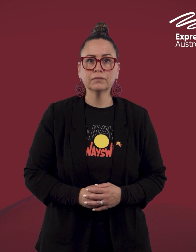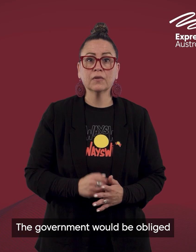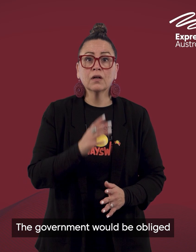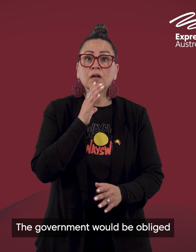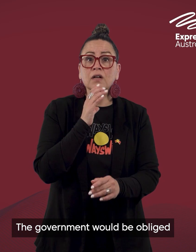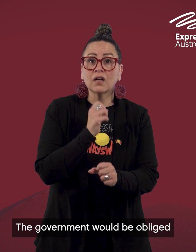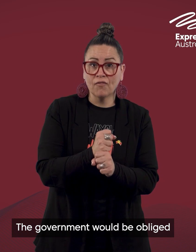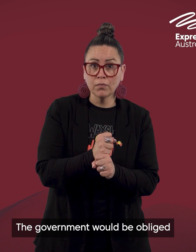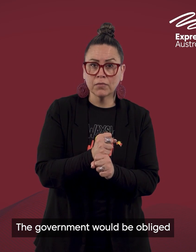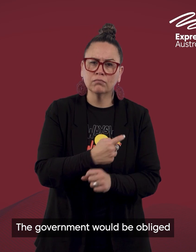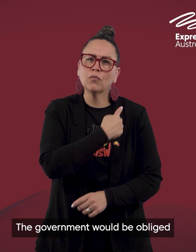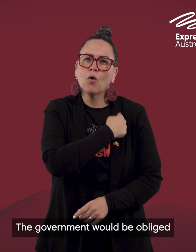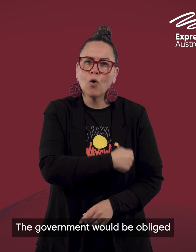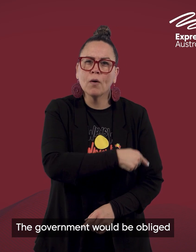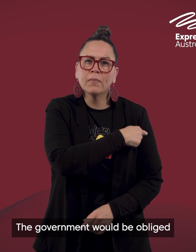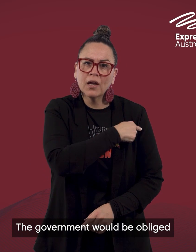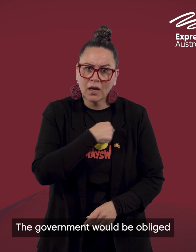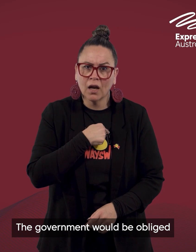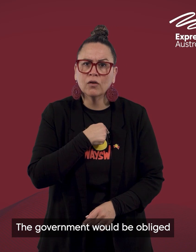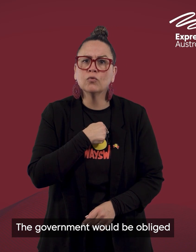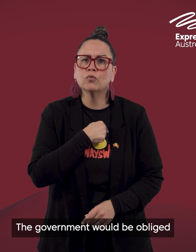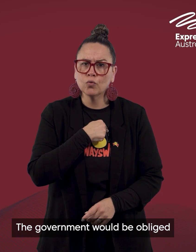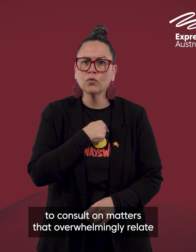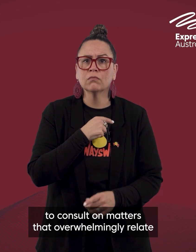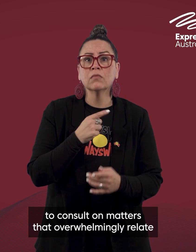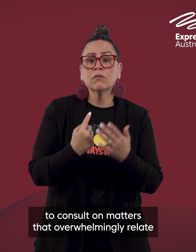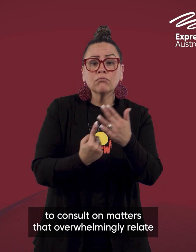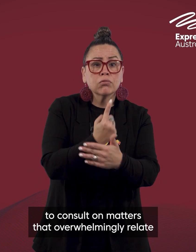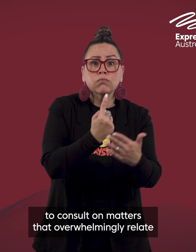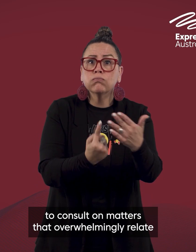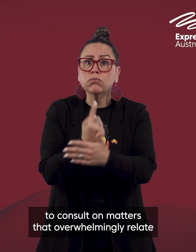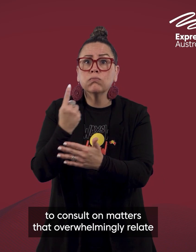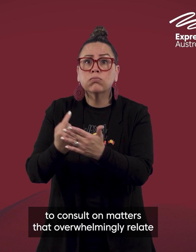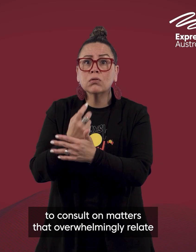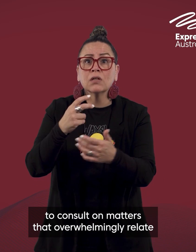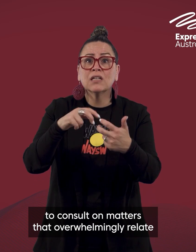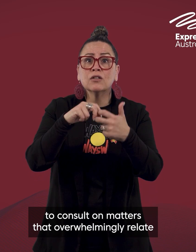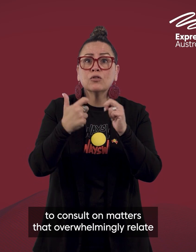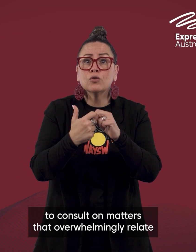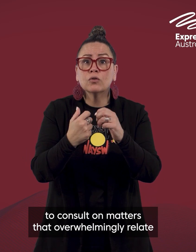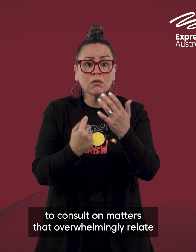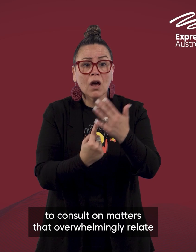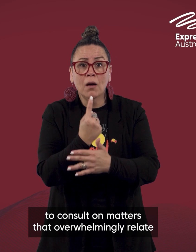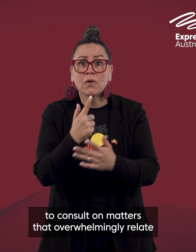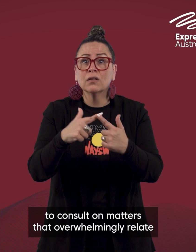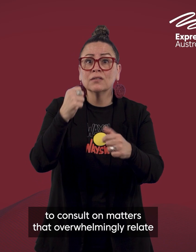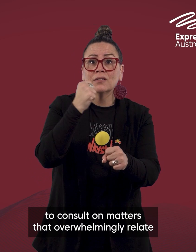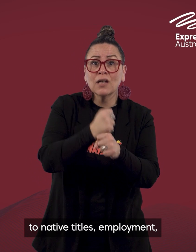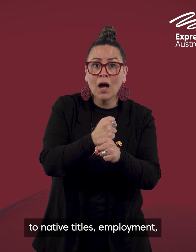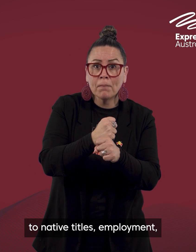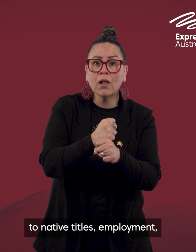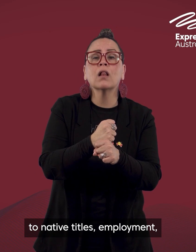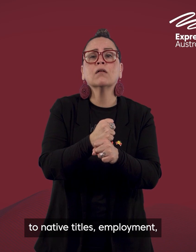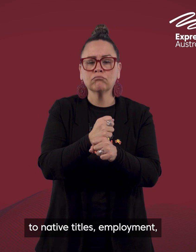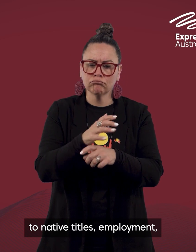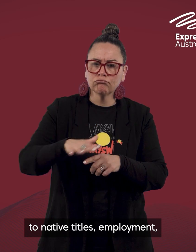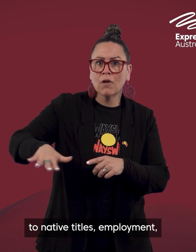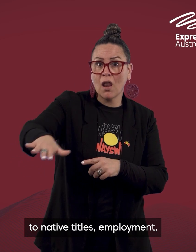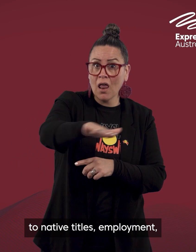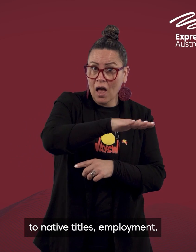The government would be obliged to consult on matters that overwhelmingly relate to native